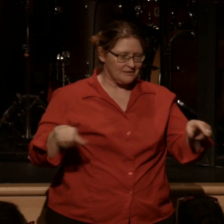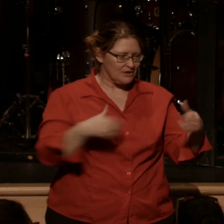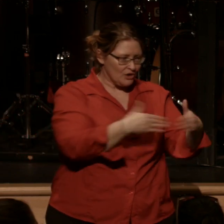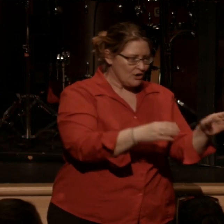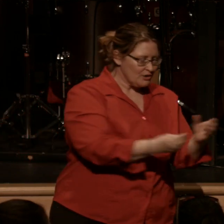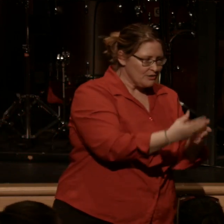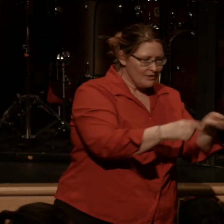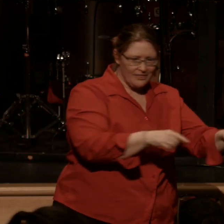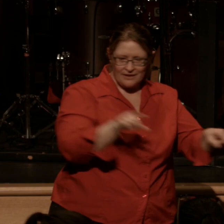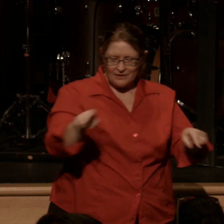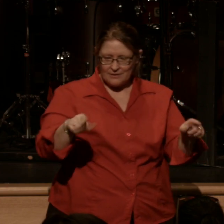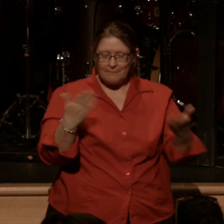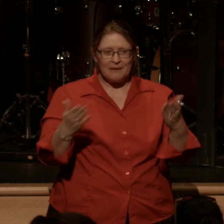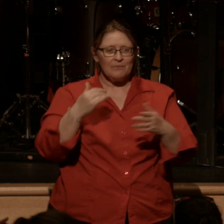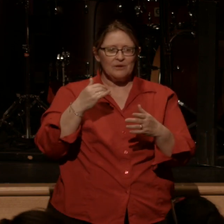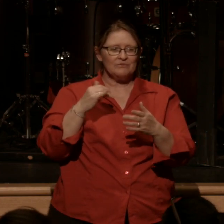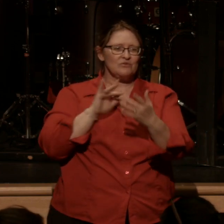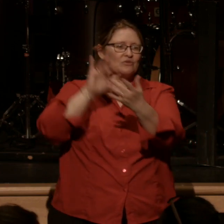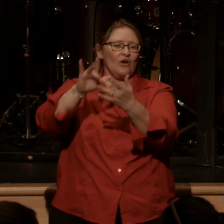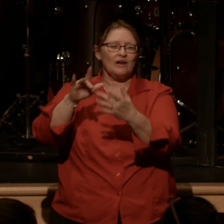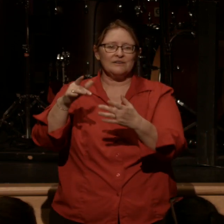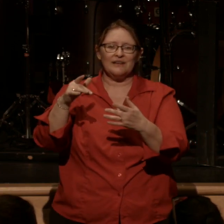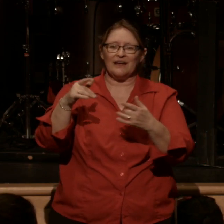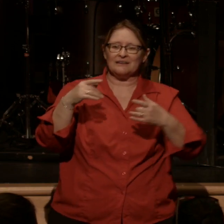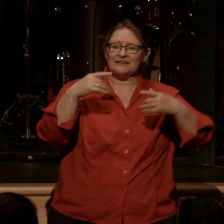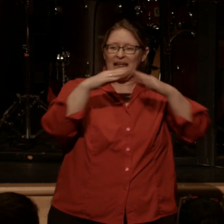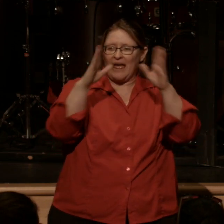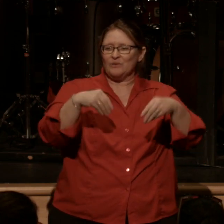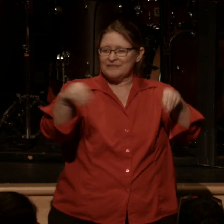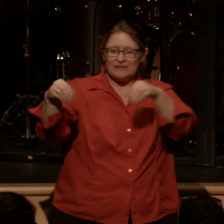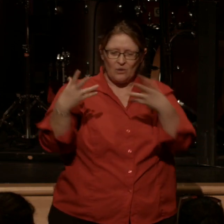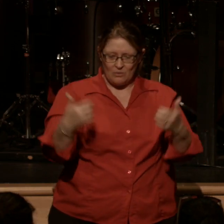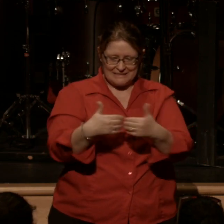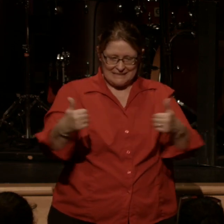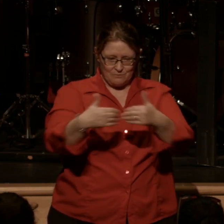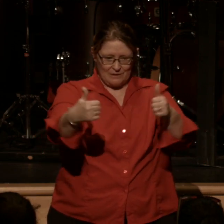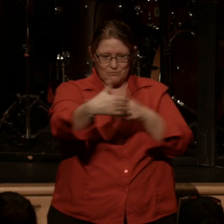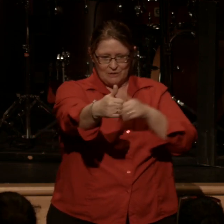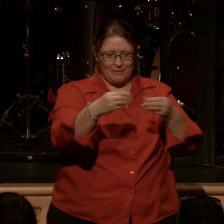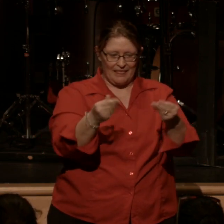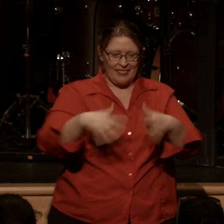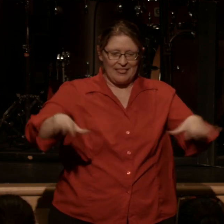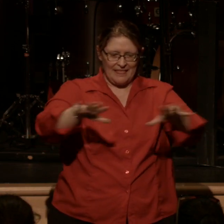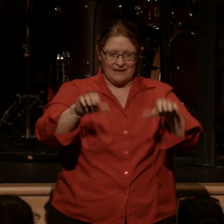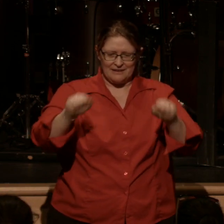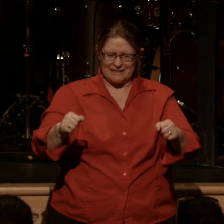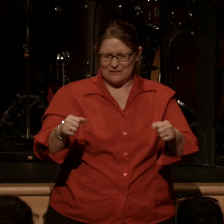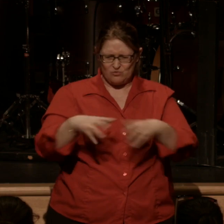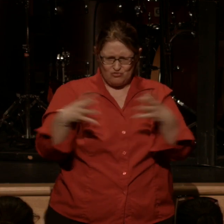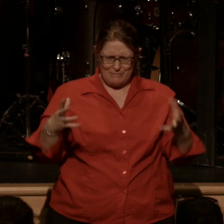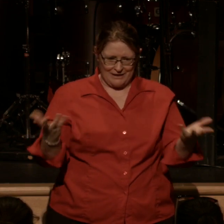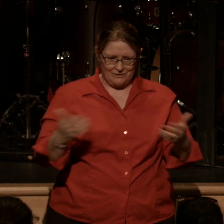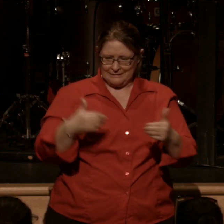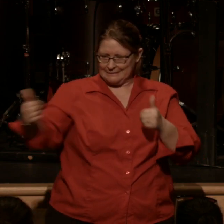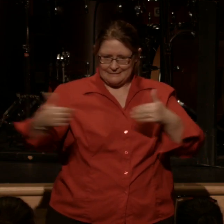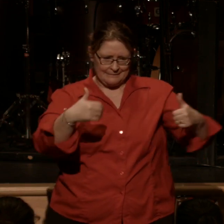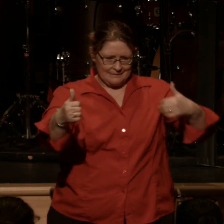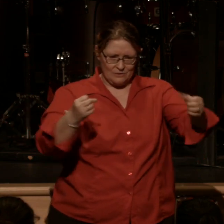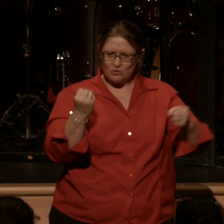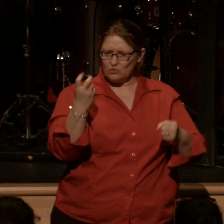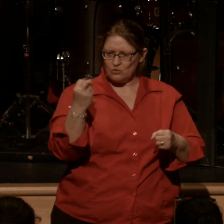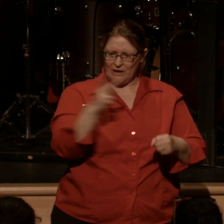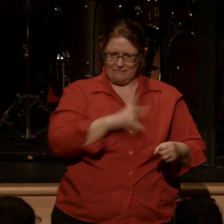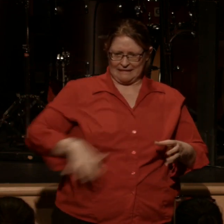they're calling the real estate agent because they want to subdivide all of this land. It's too much for them. Maybe we can partial it out into